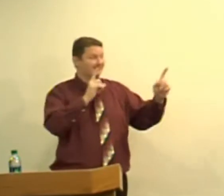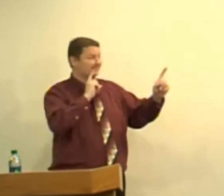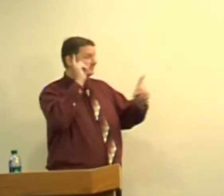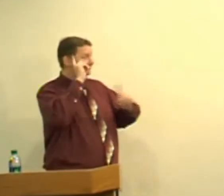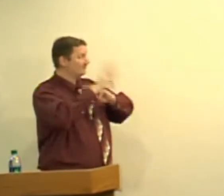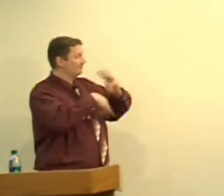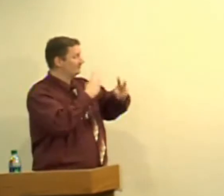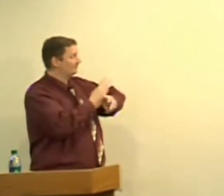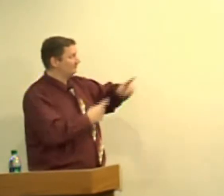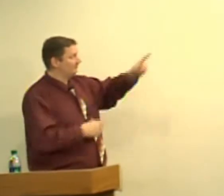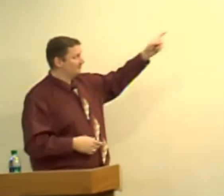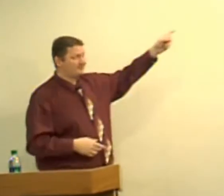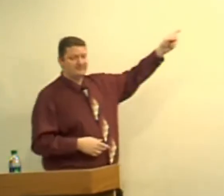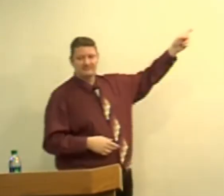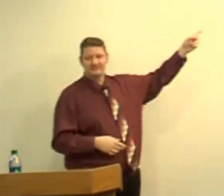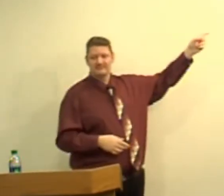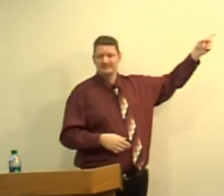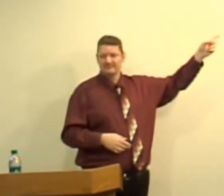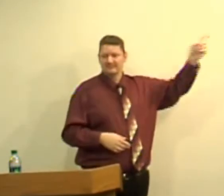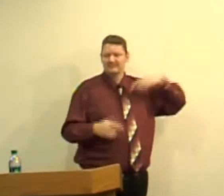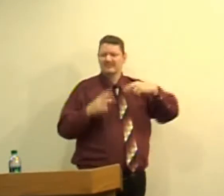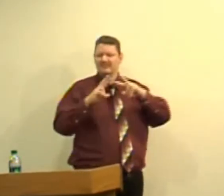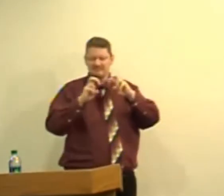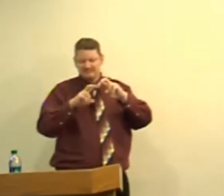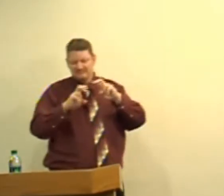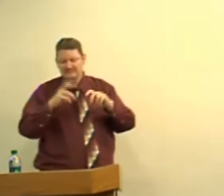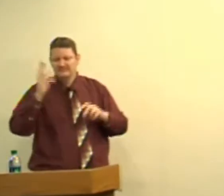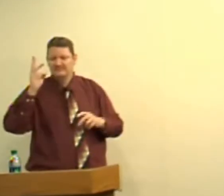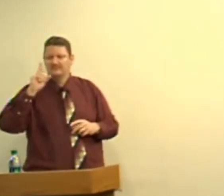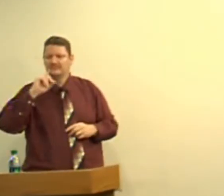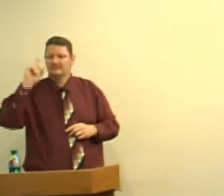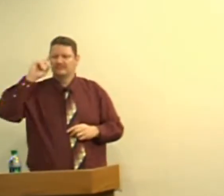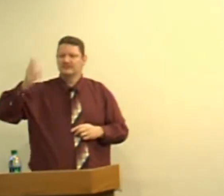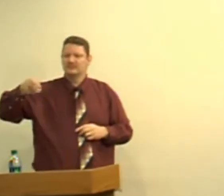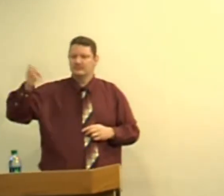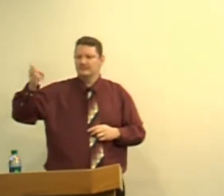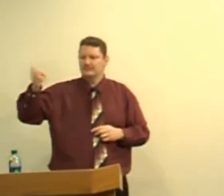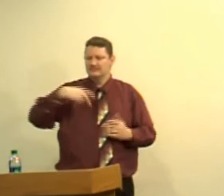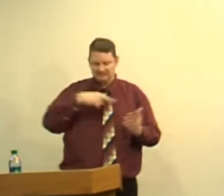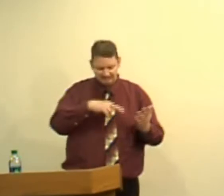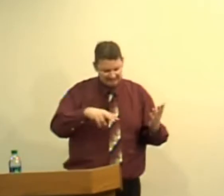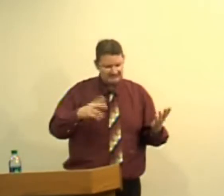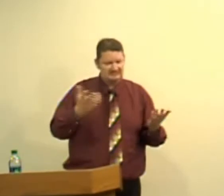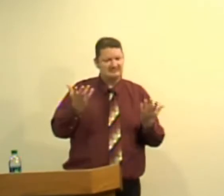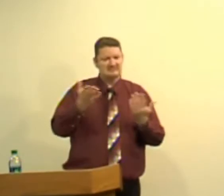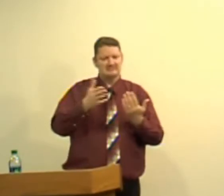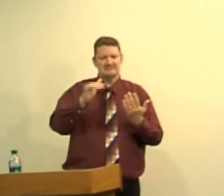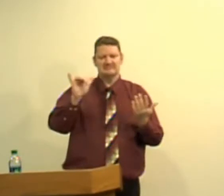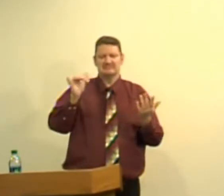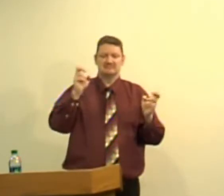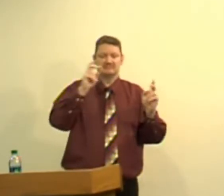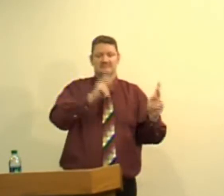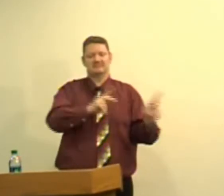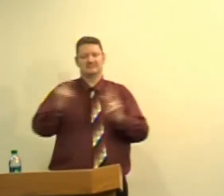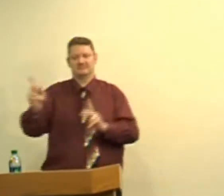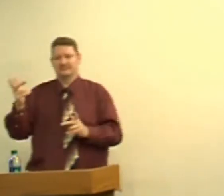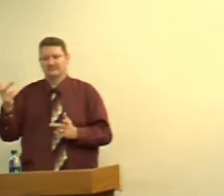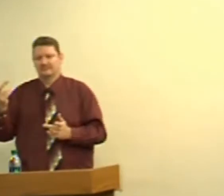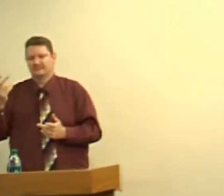But let me give you some examples here of things that are going on in the world today. And even in death history,